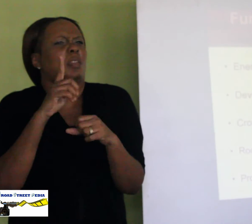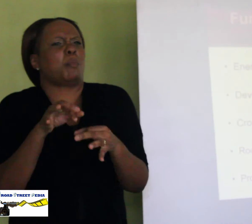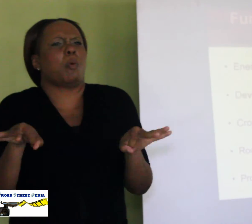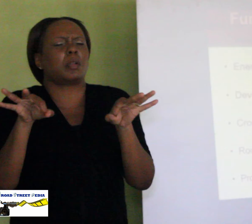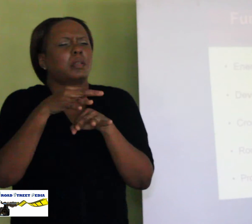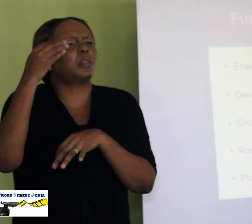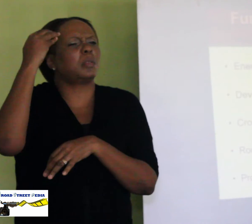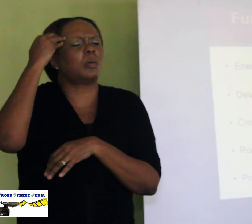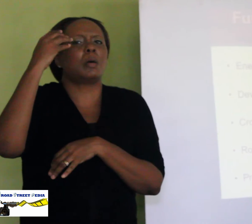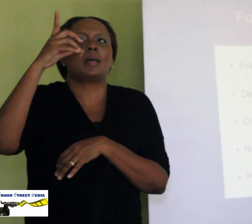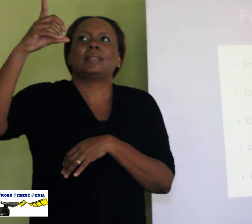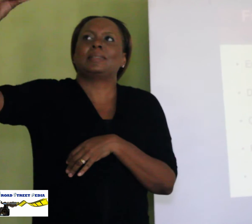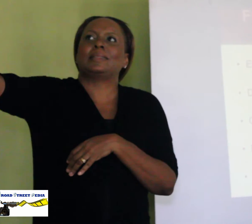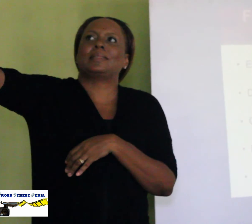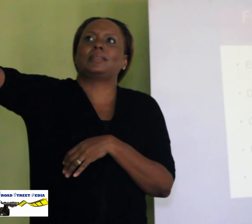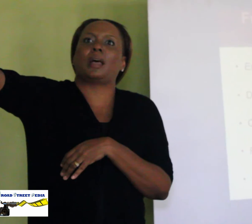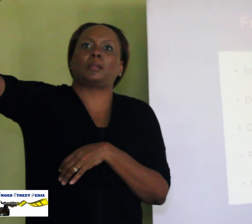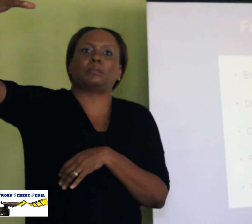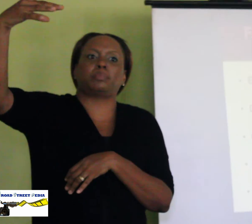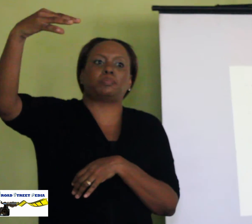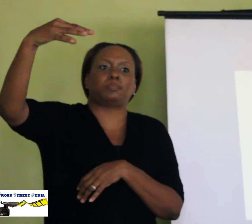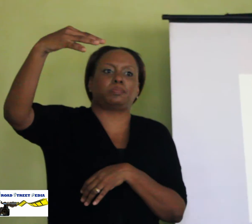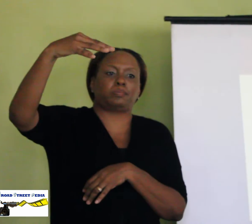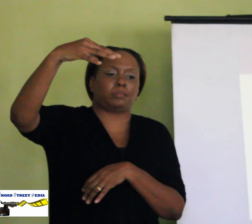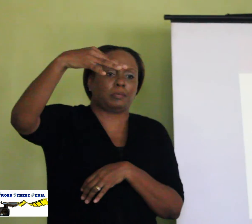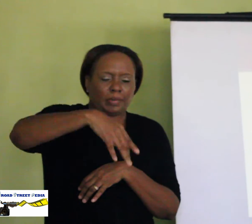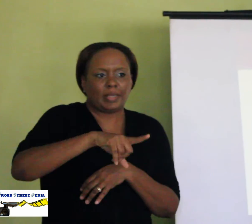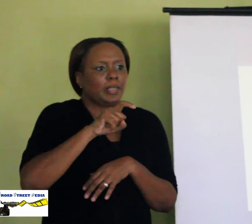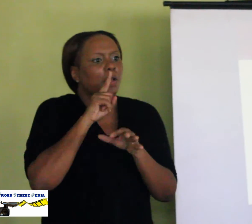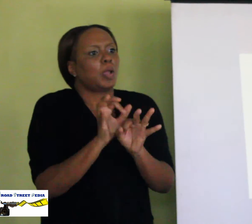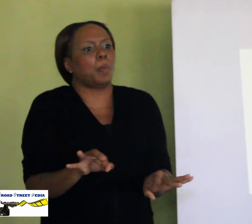through the leaves. So phosphorus is important for that.